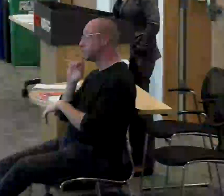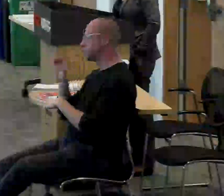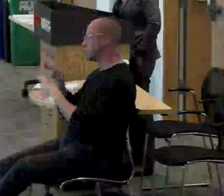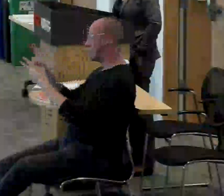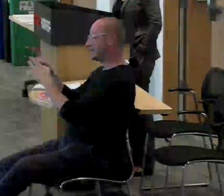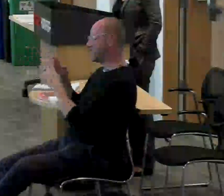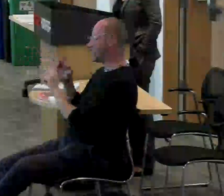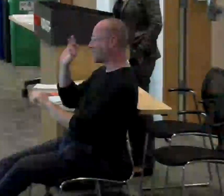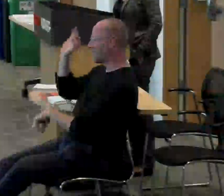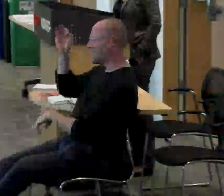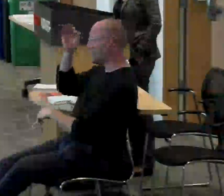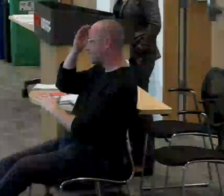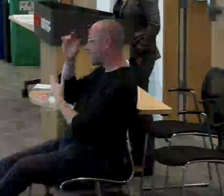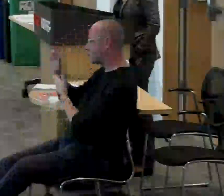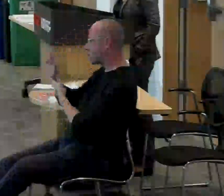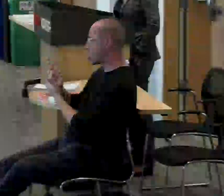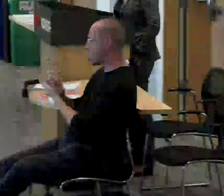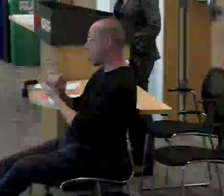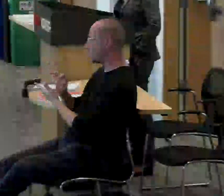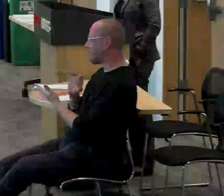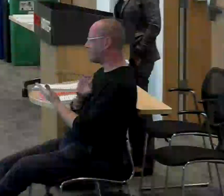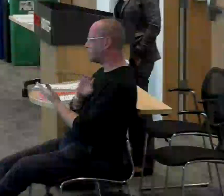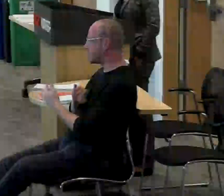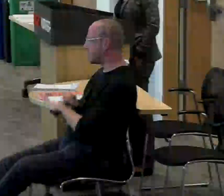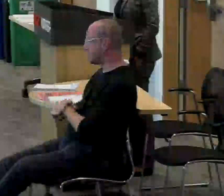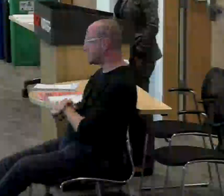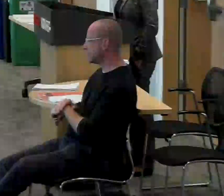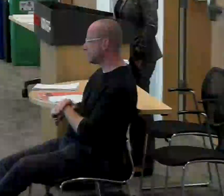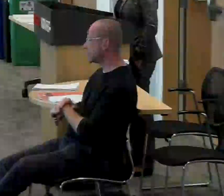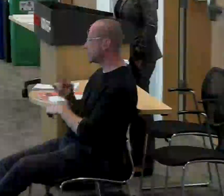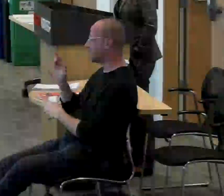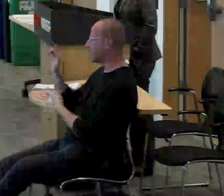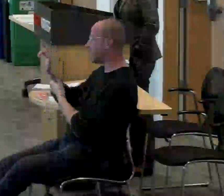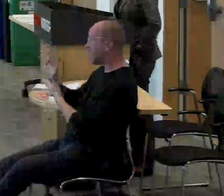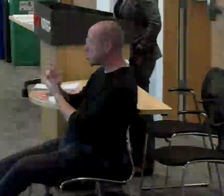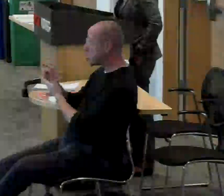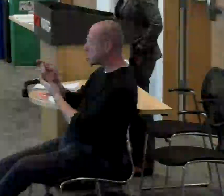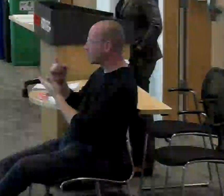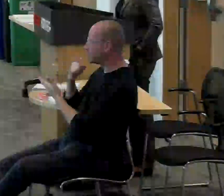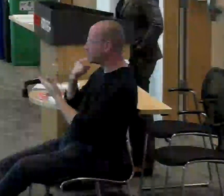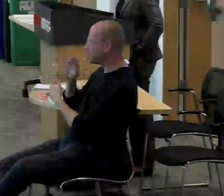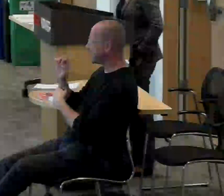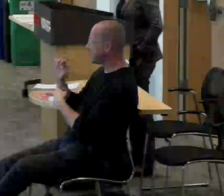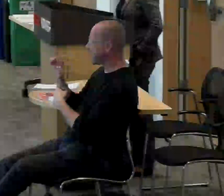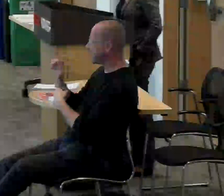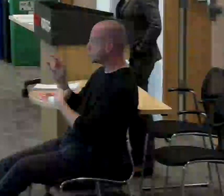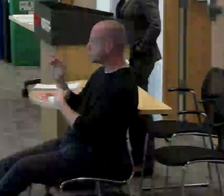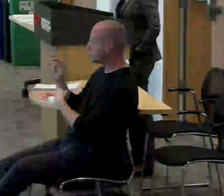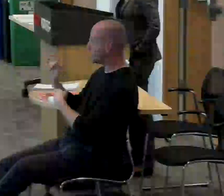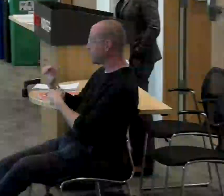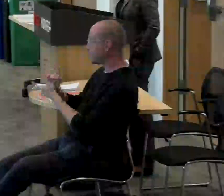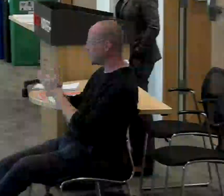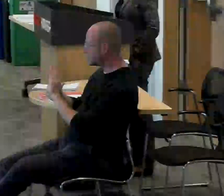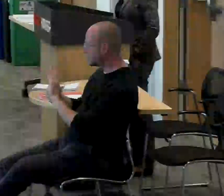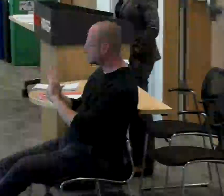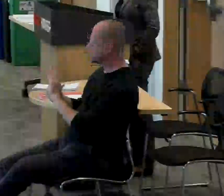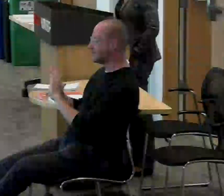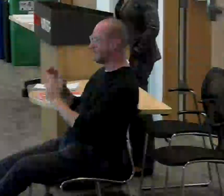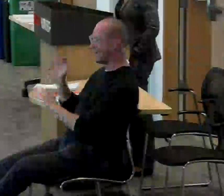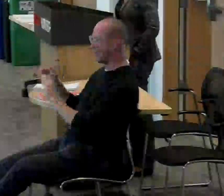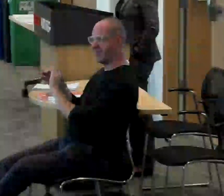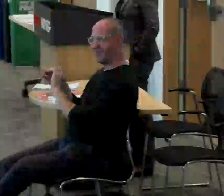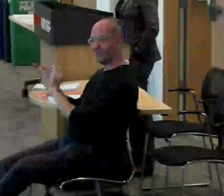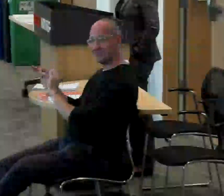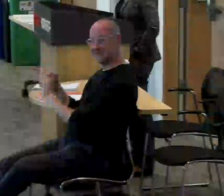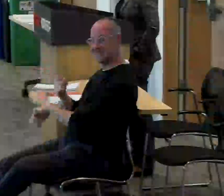of eligibility. So we haven't made that more specific. There isn't currently, as far as I know,